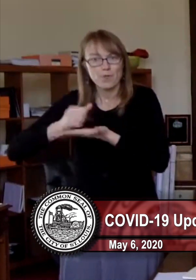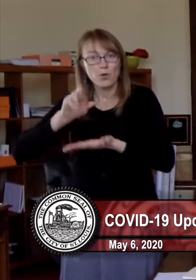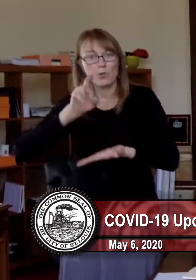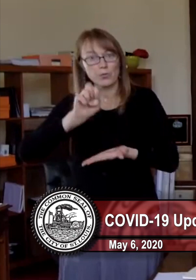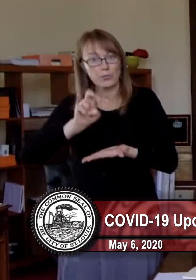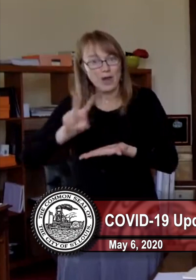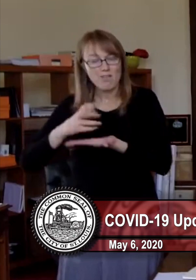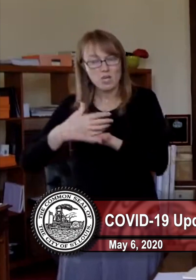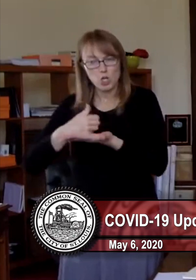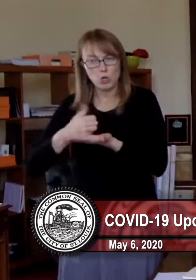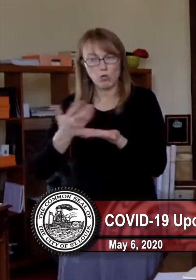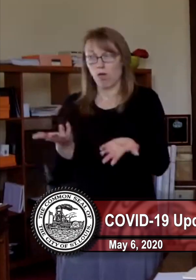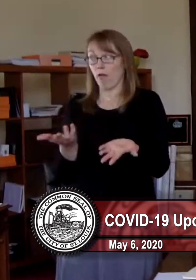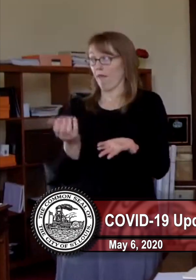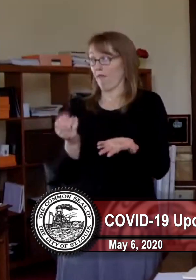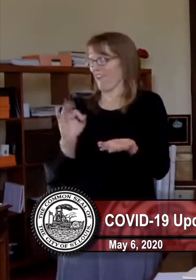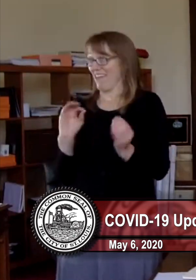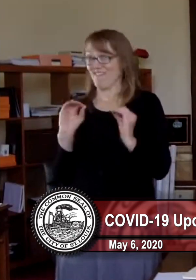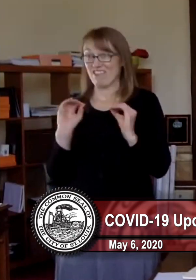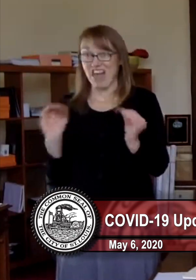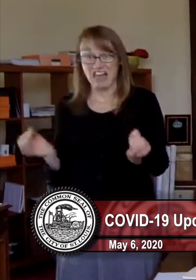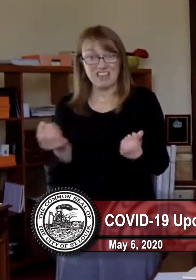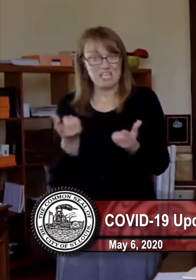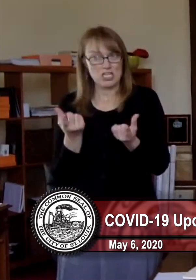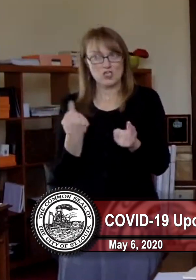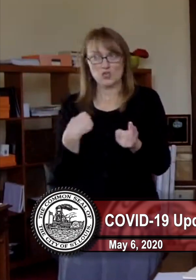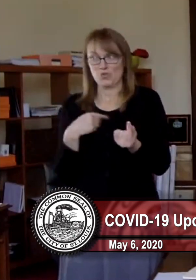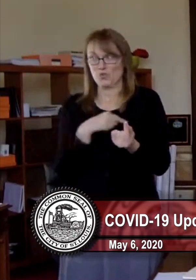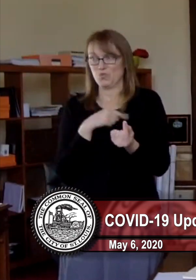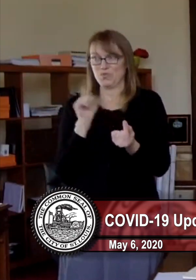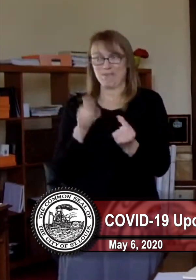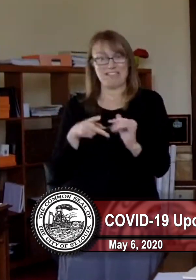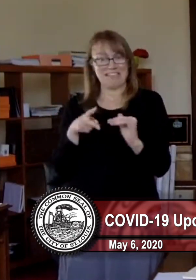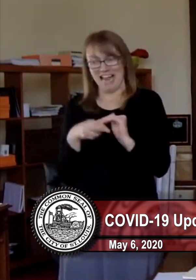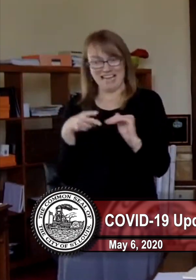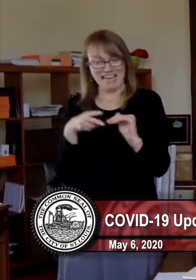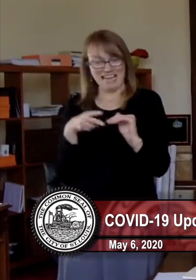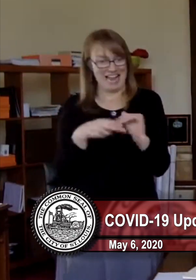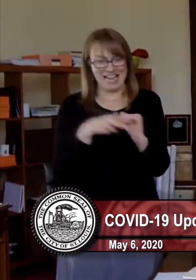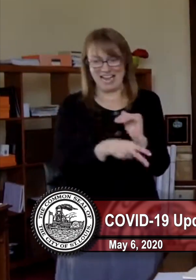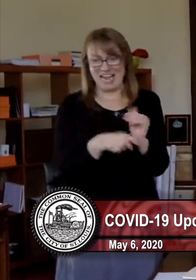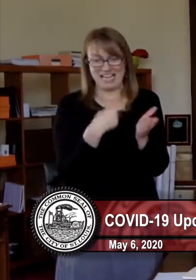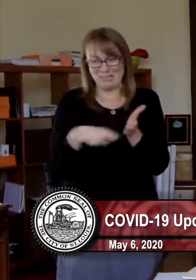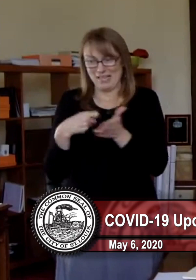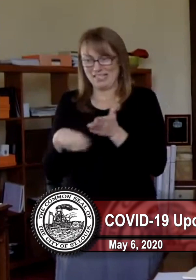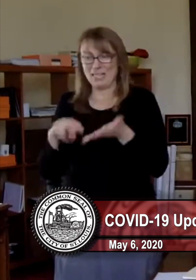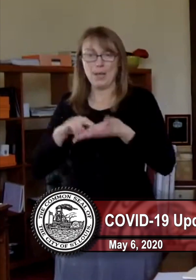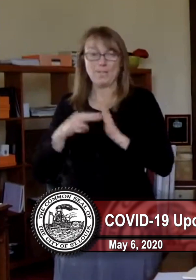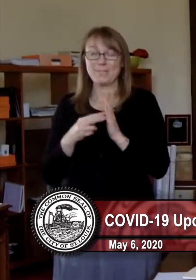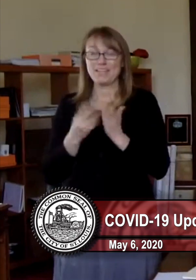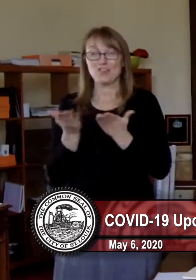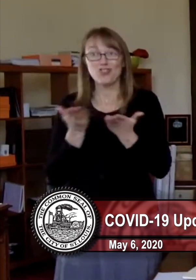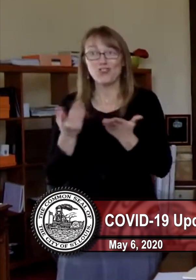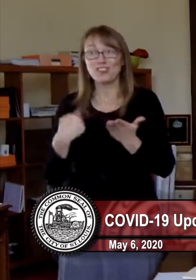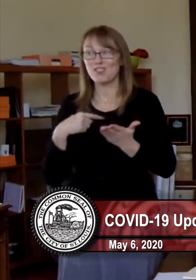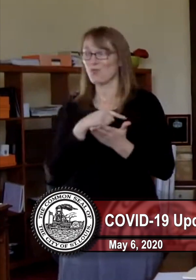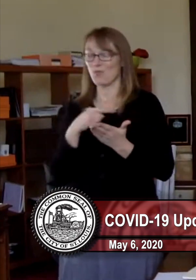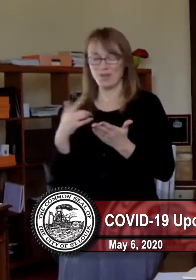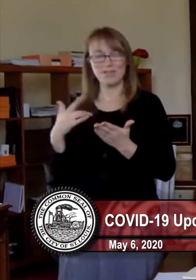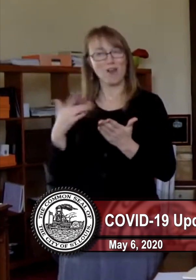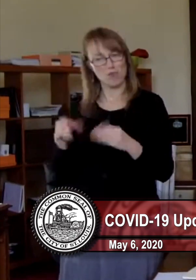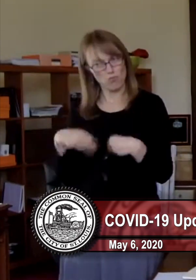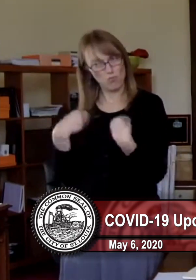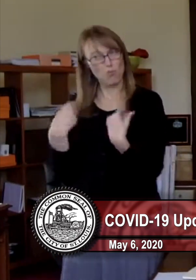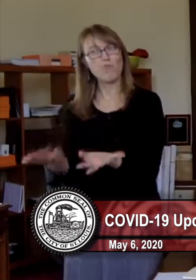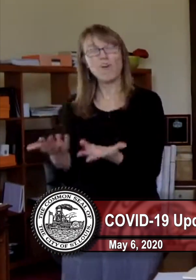lost revenue, we have no other choice but cut expenses. And that means we'll cut services. And